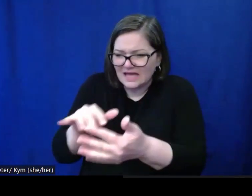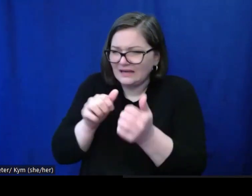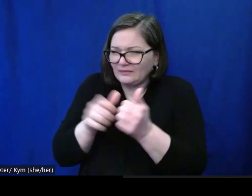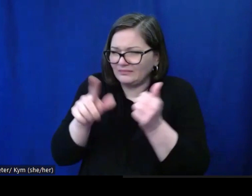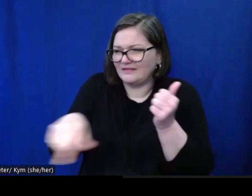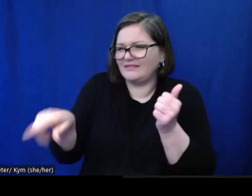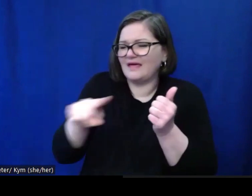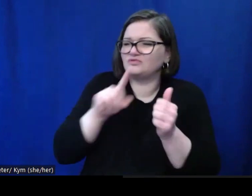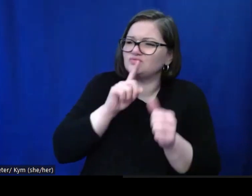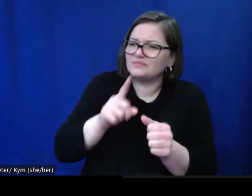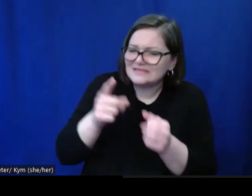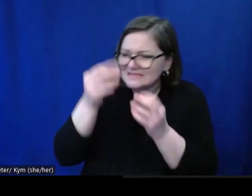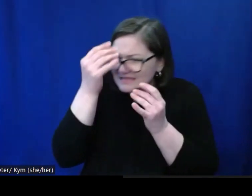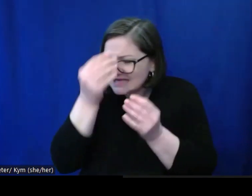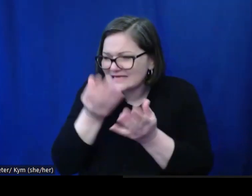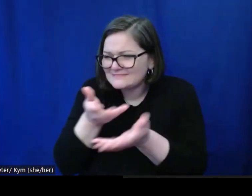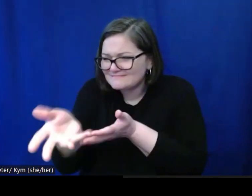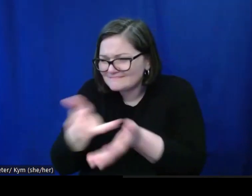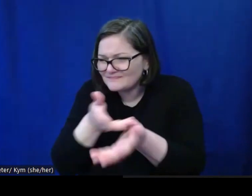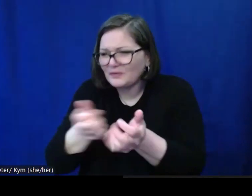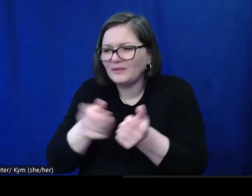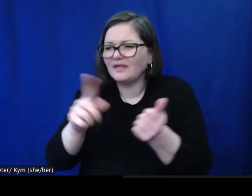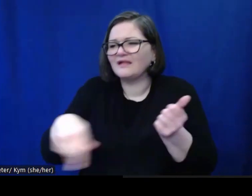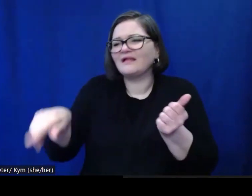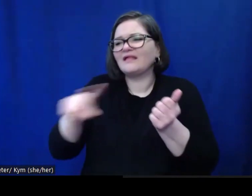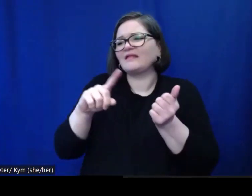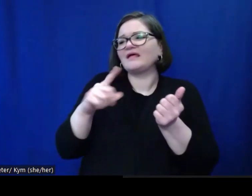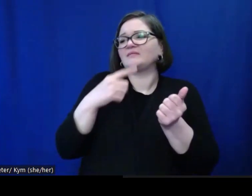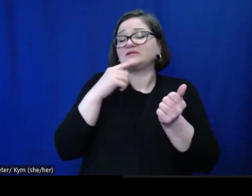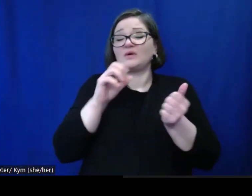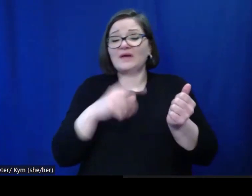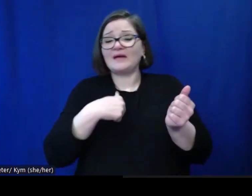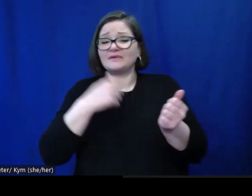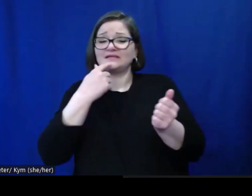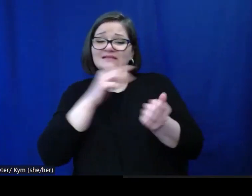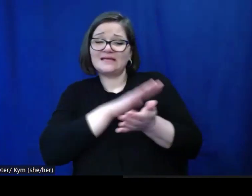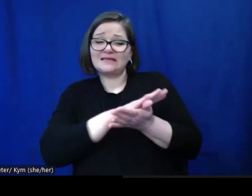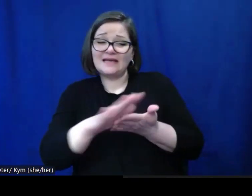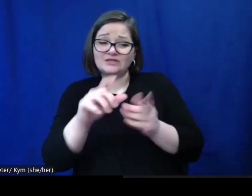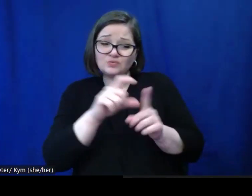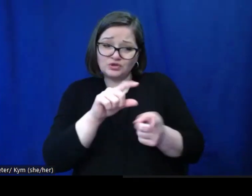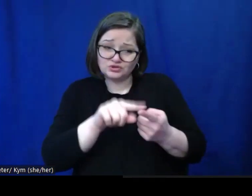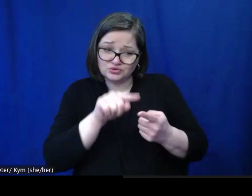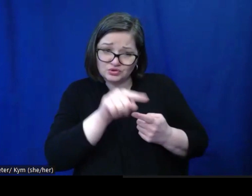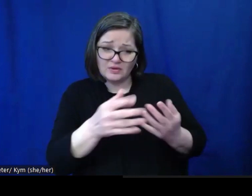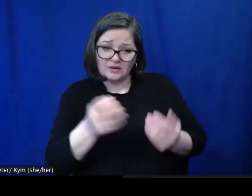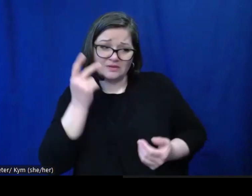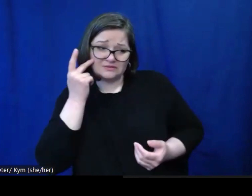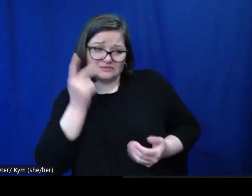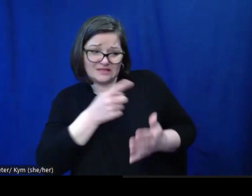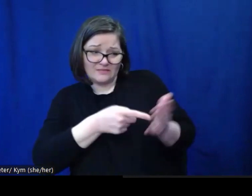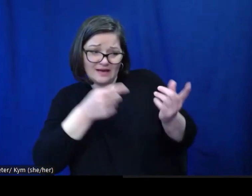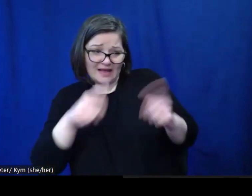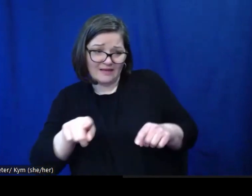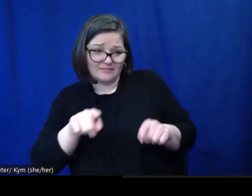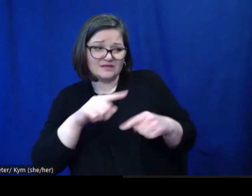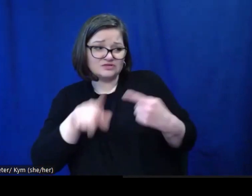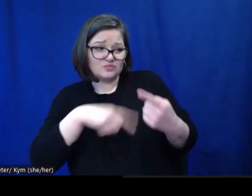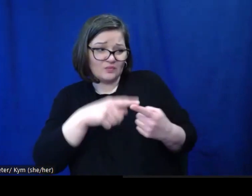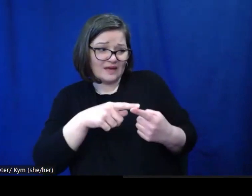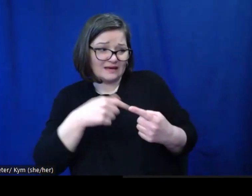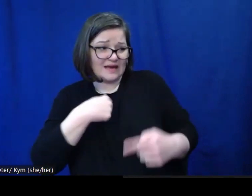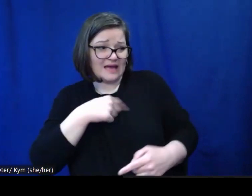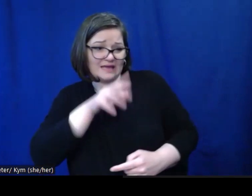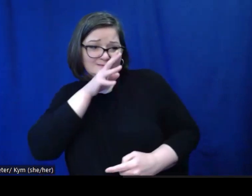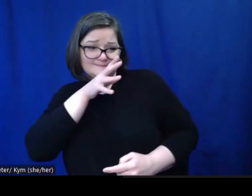And so I'm going to say some really kind words to you, and I would just like to see what happens as I say those words. And